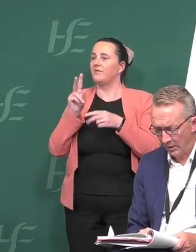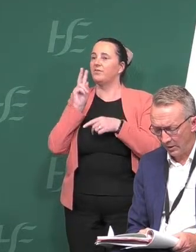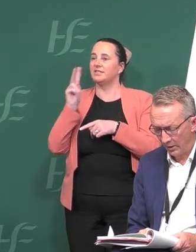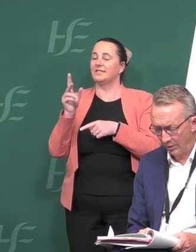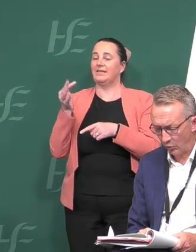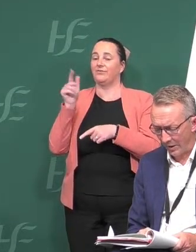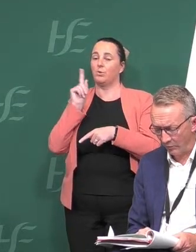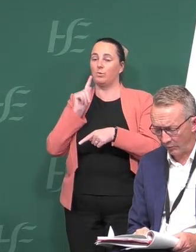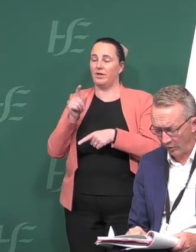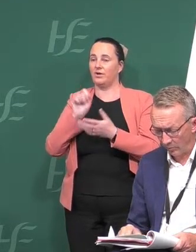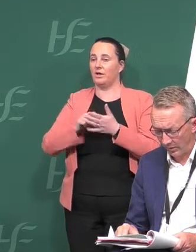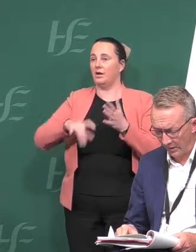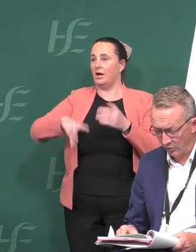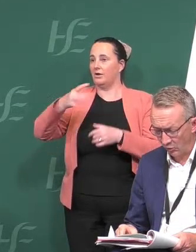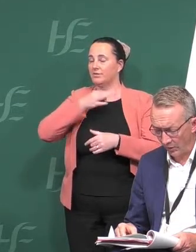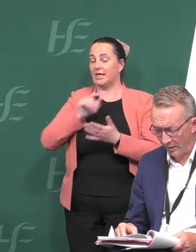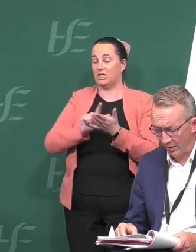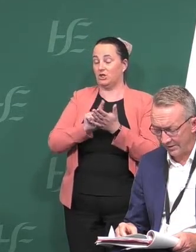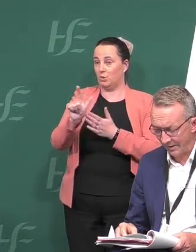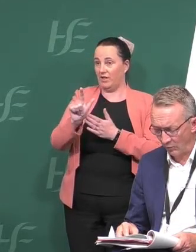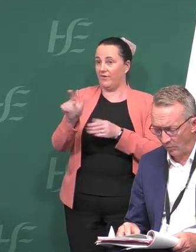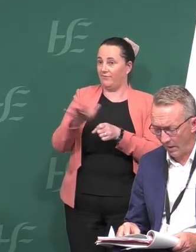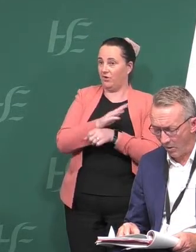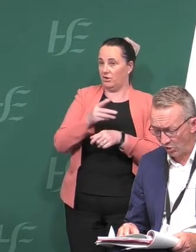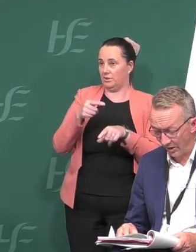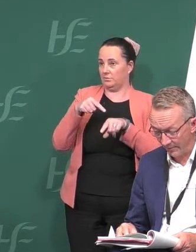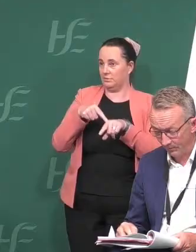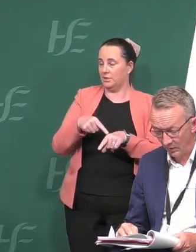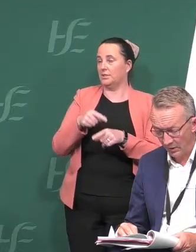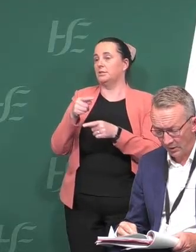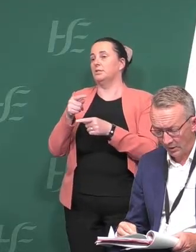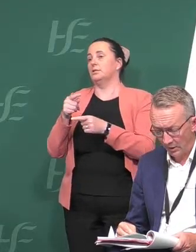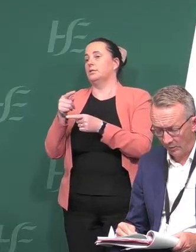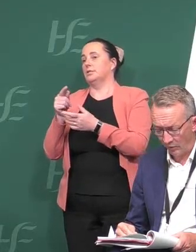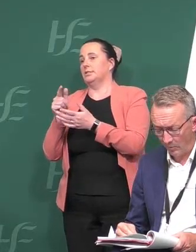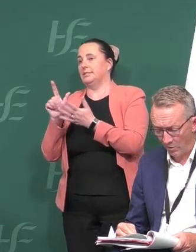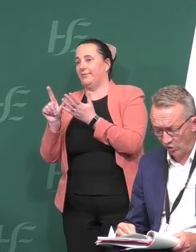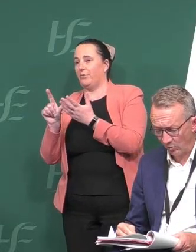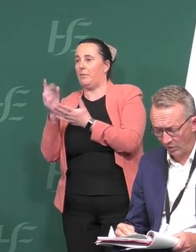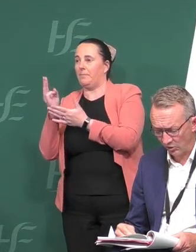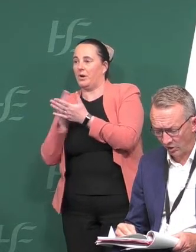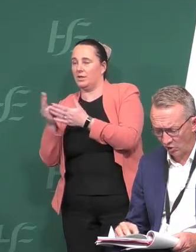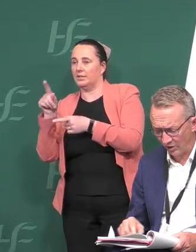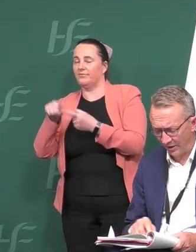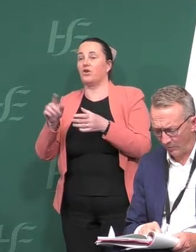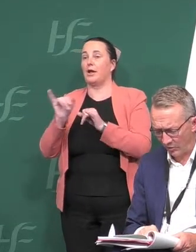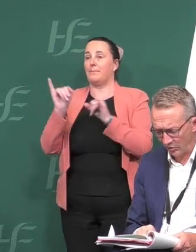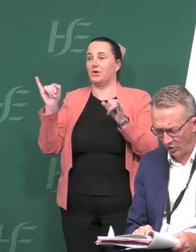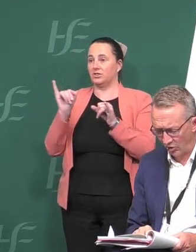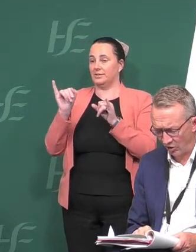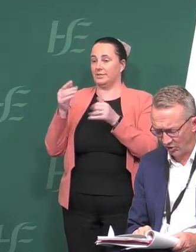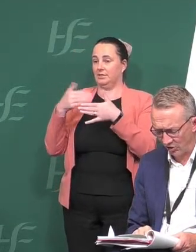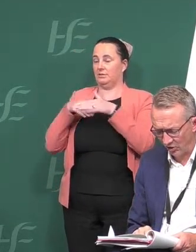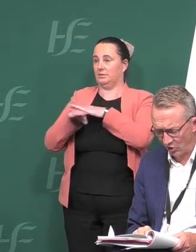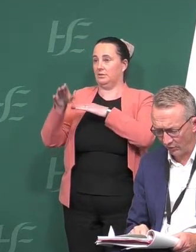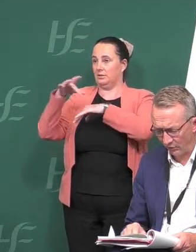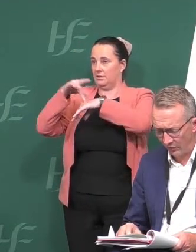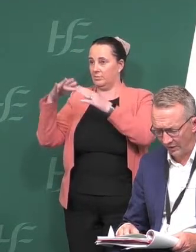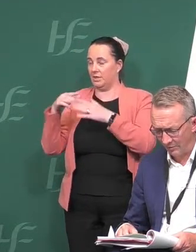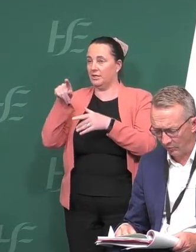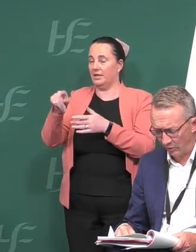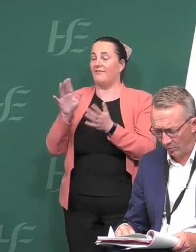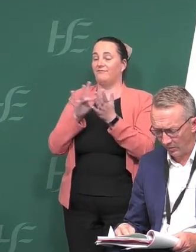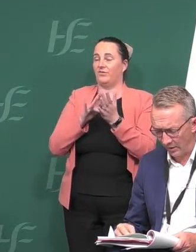pregnancy, 12 were fully compliant, 7 were partially. For emergency presentations and late